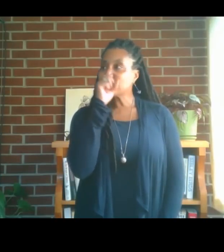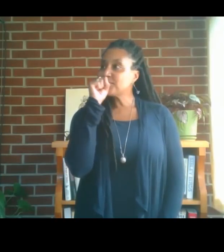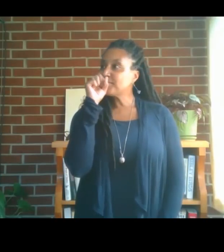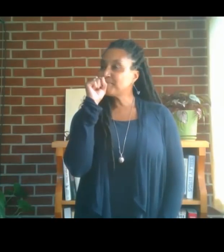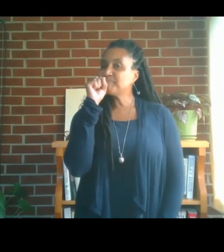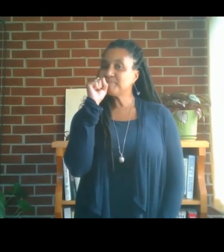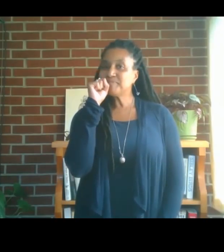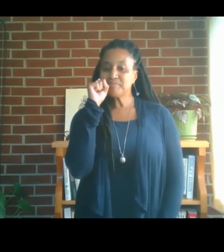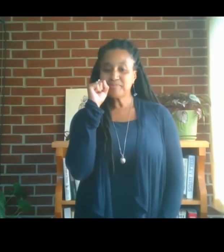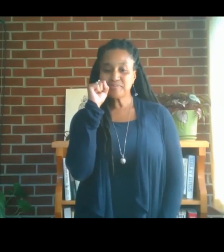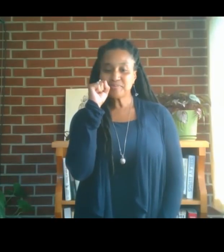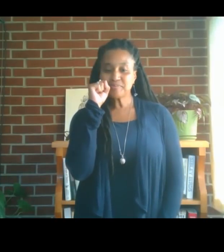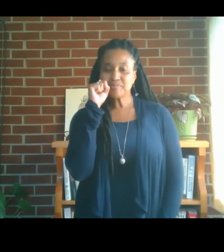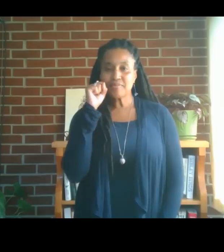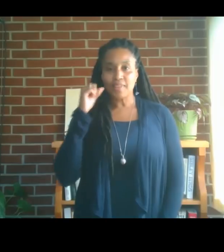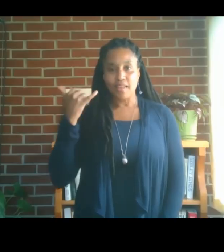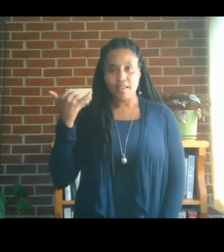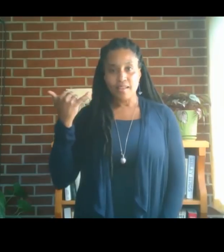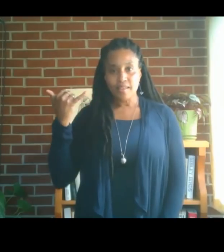Orange.